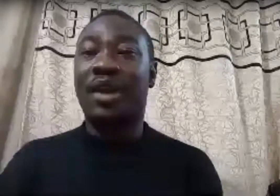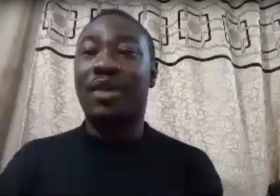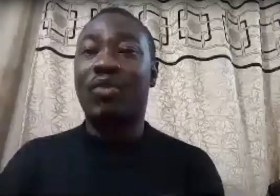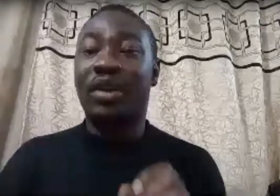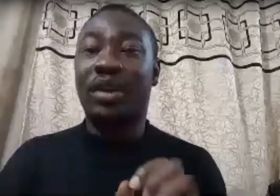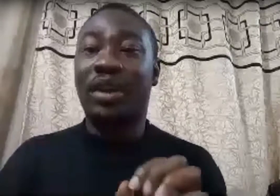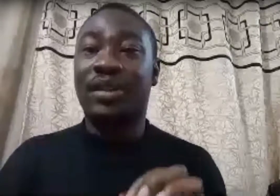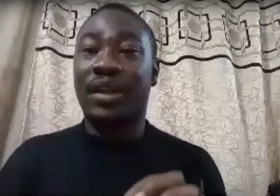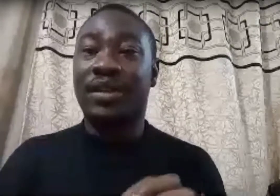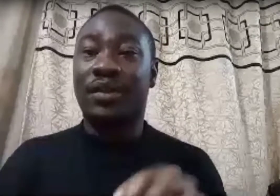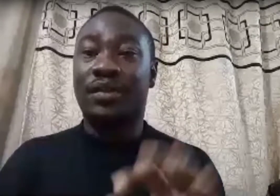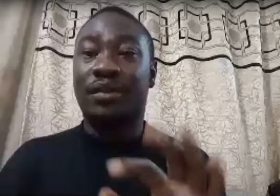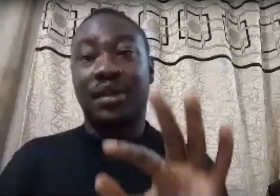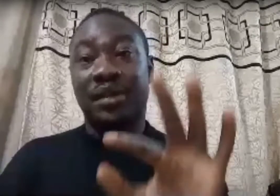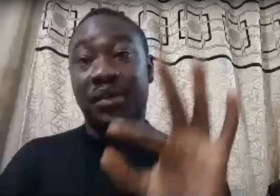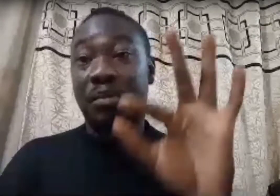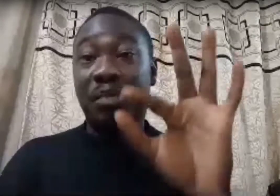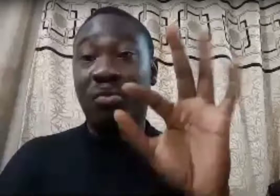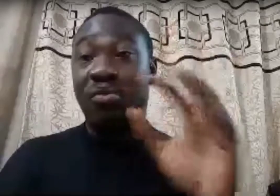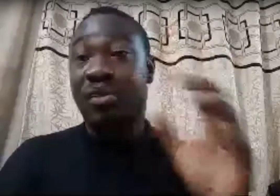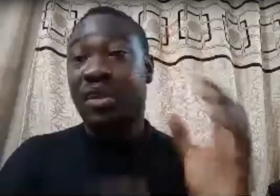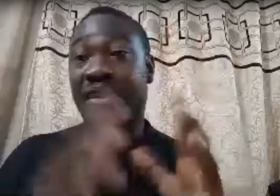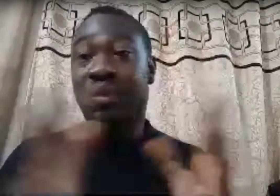sign it in words, but I prefer you sign it in figures.